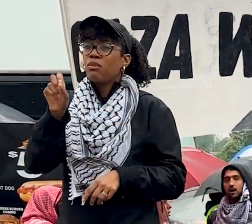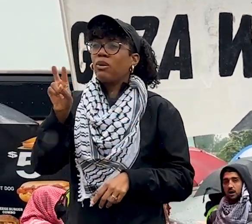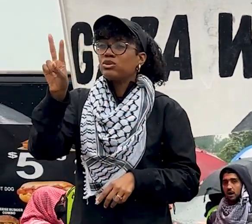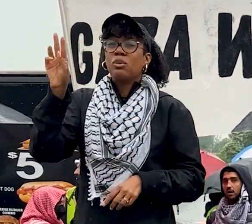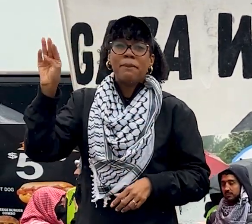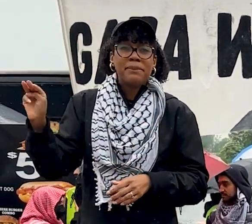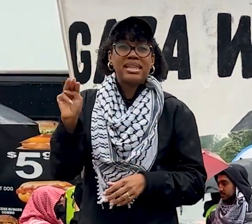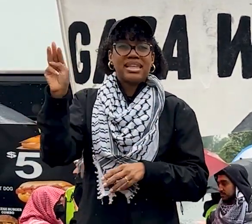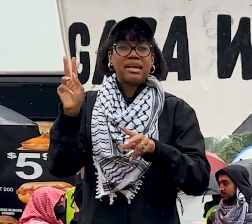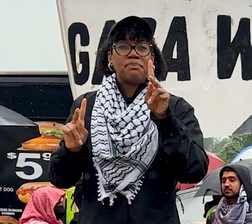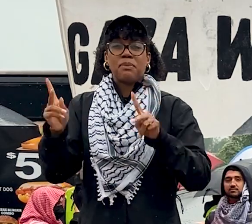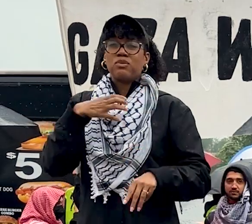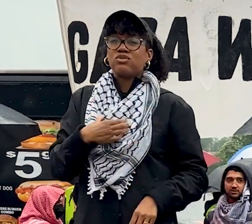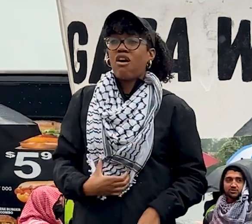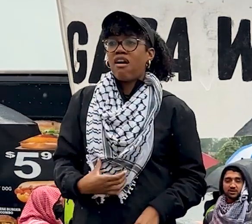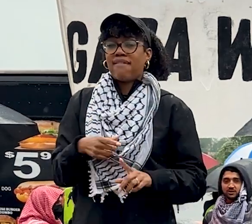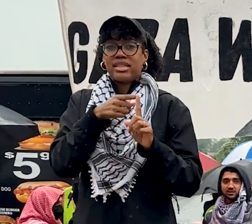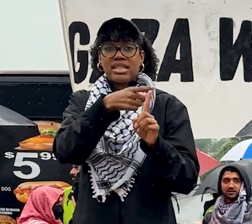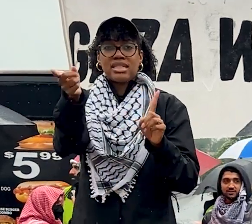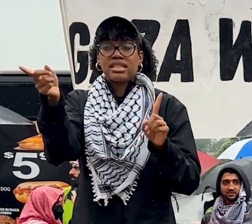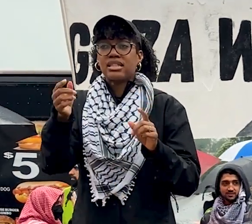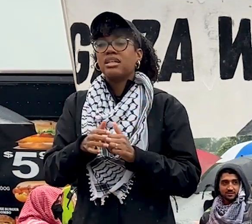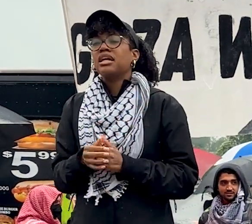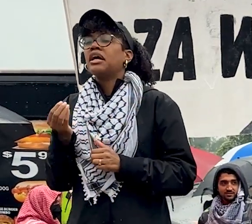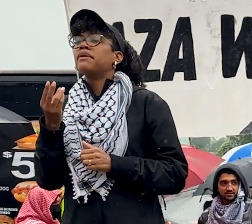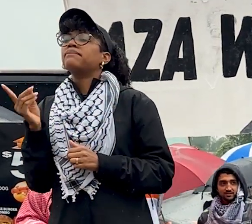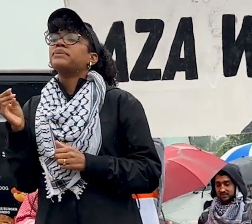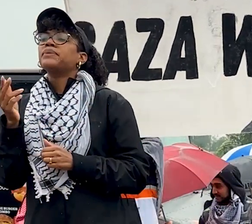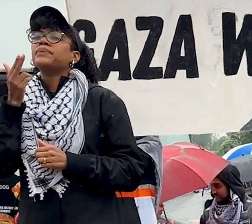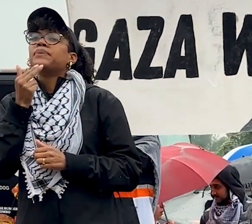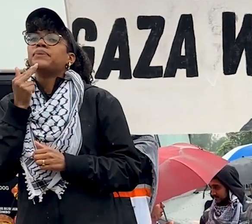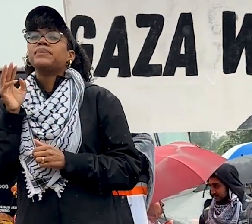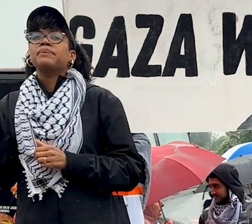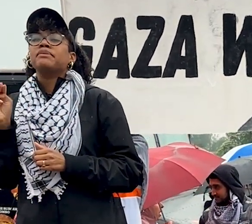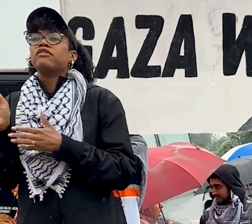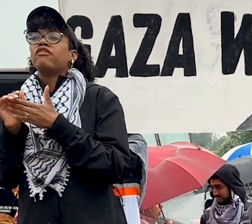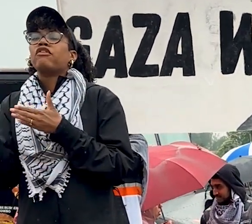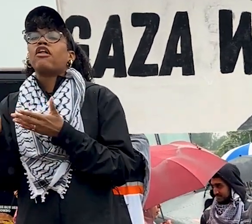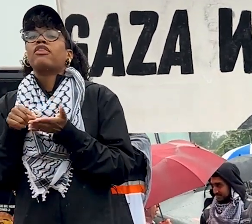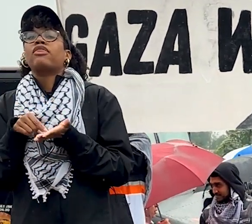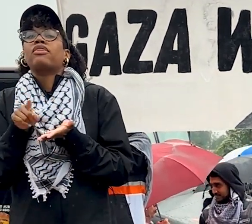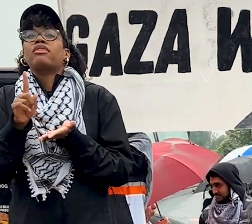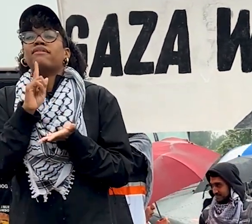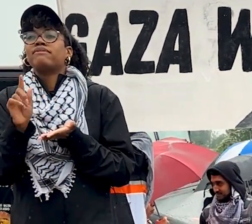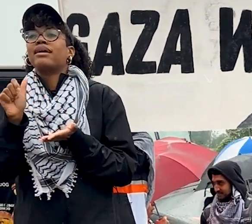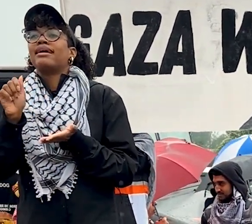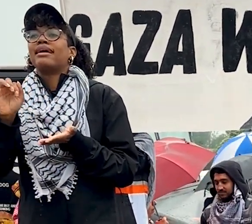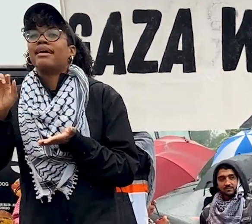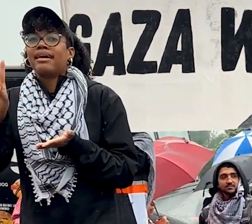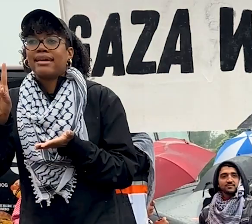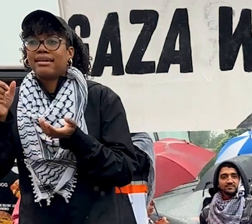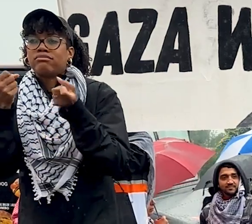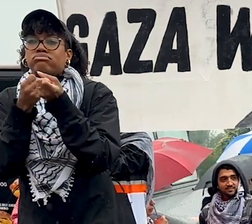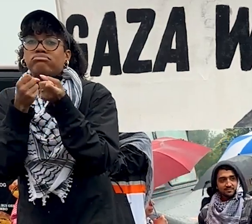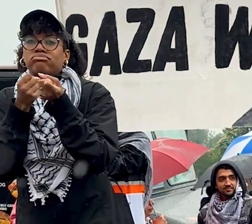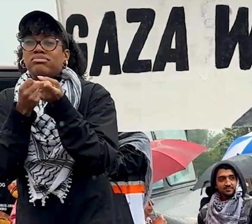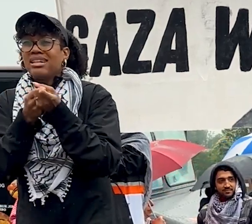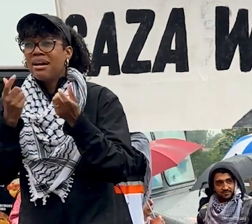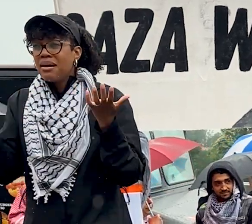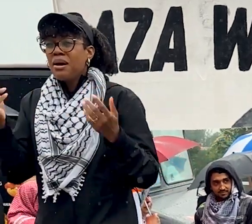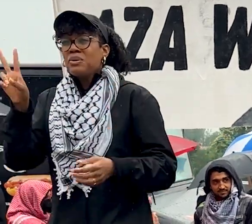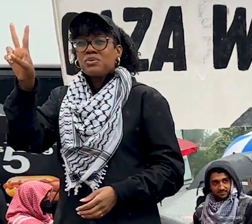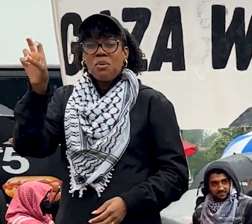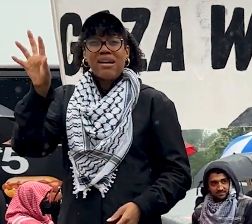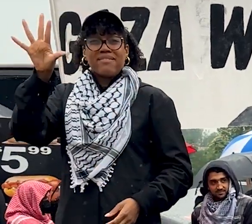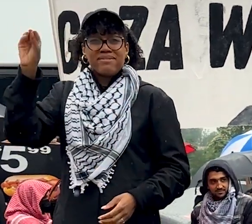A few hundred millions of dollars, as opposed to over $250